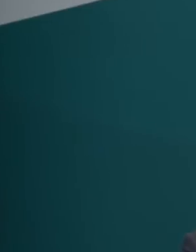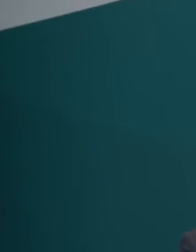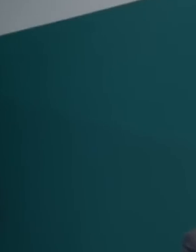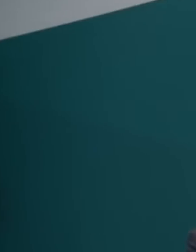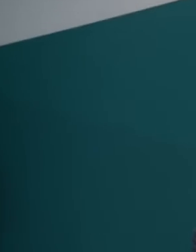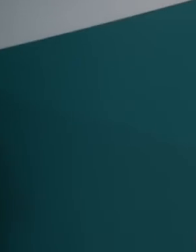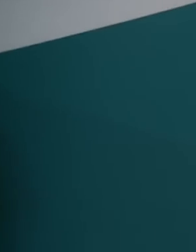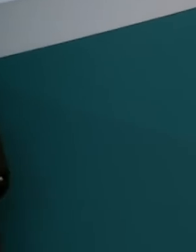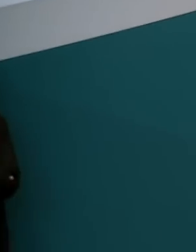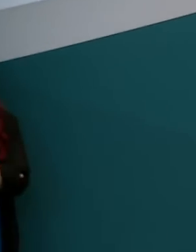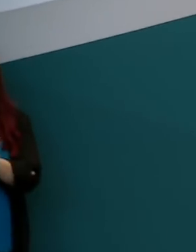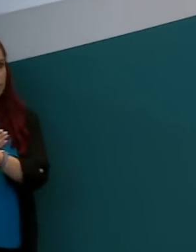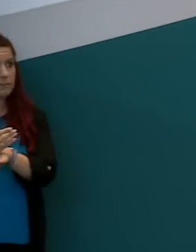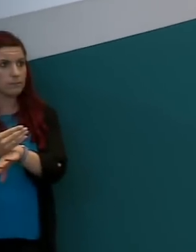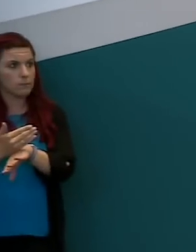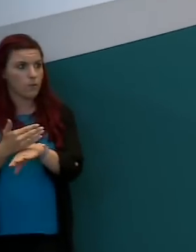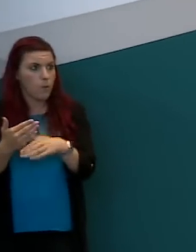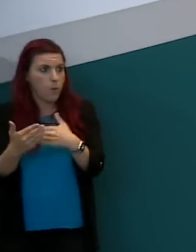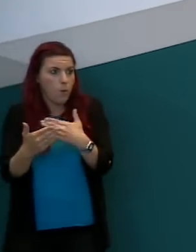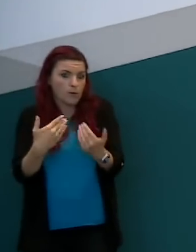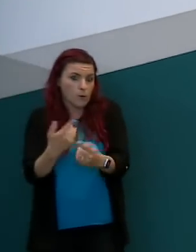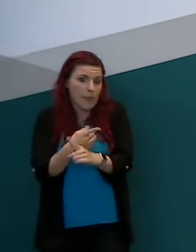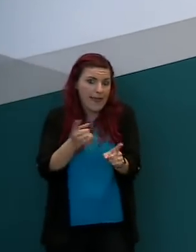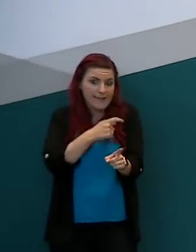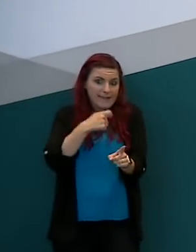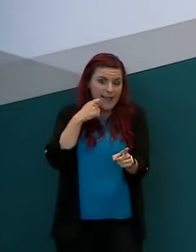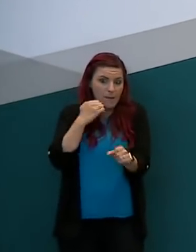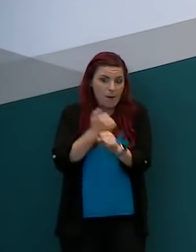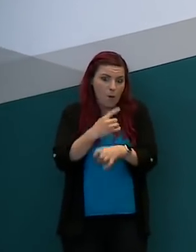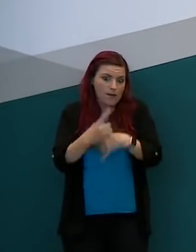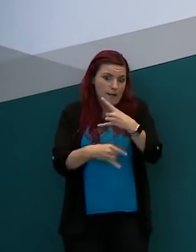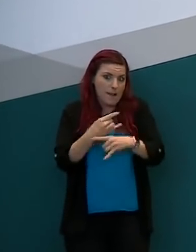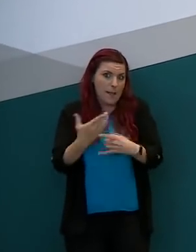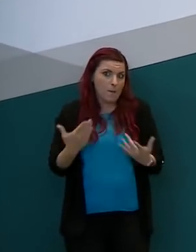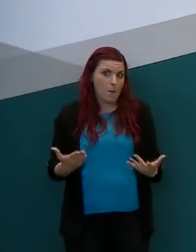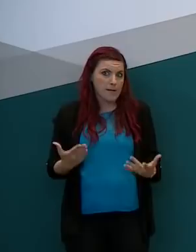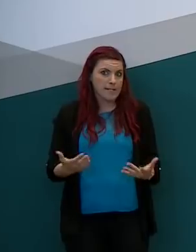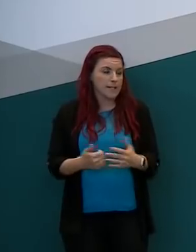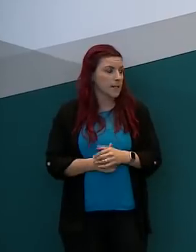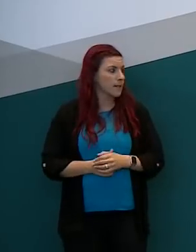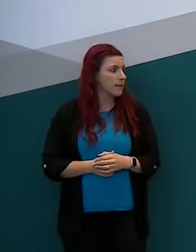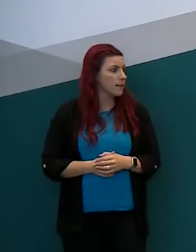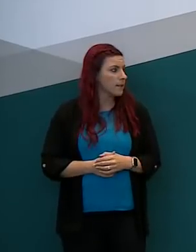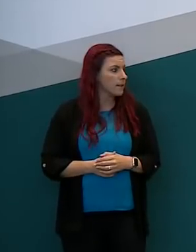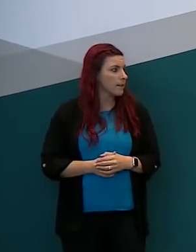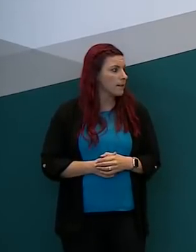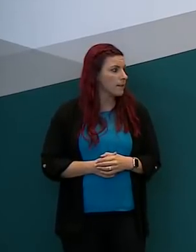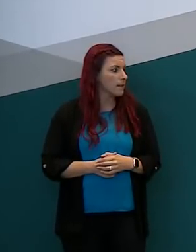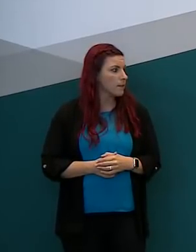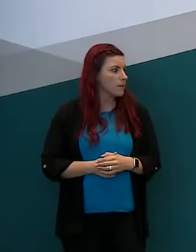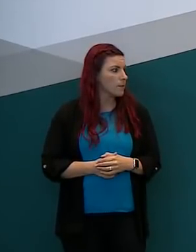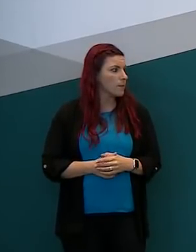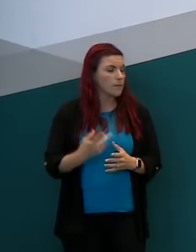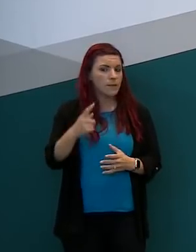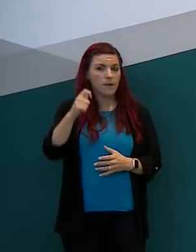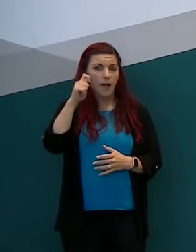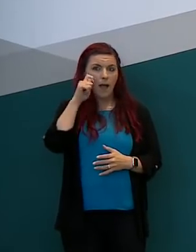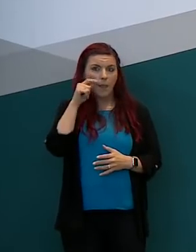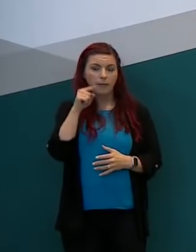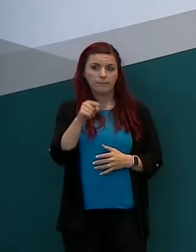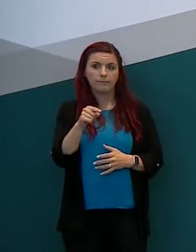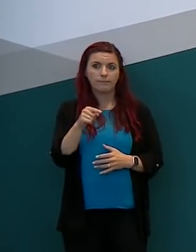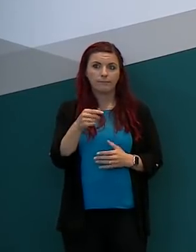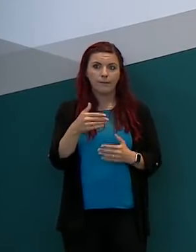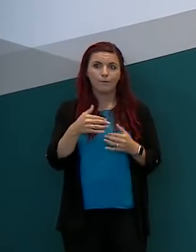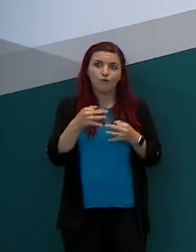this juncture in where we are, what do you think they'd say? I think that they would really thank the public for